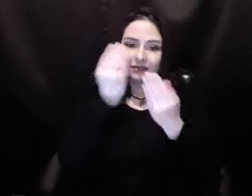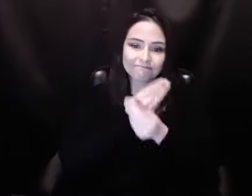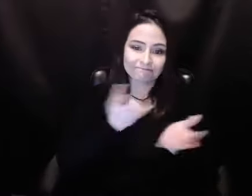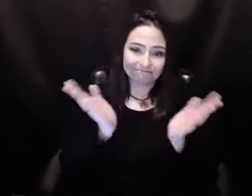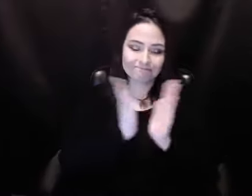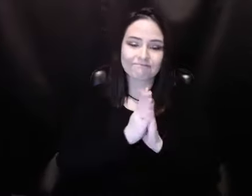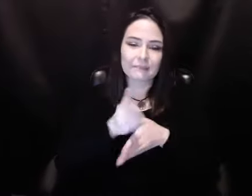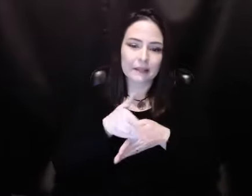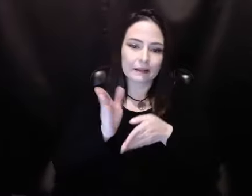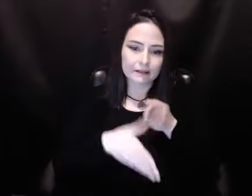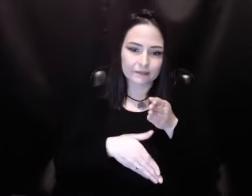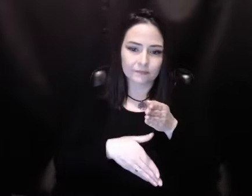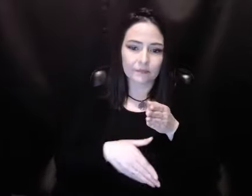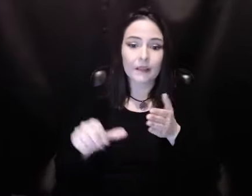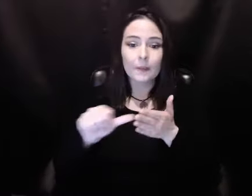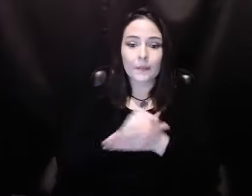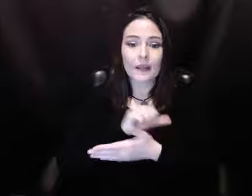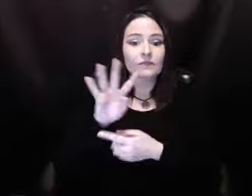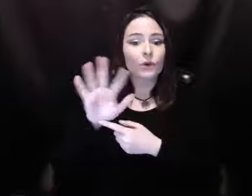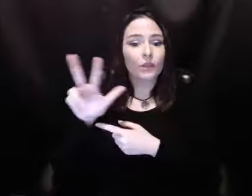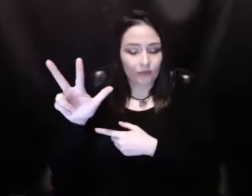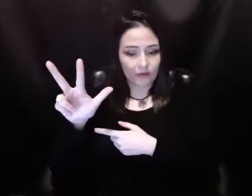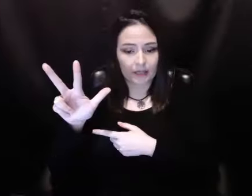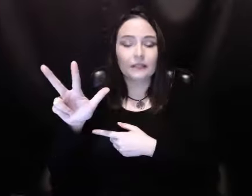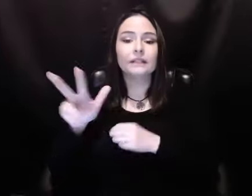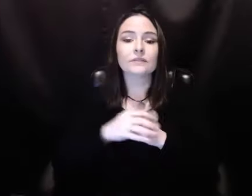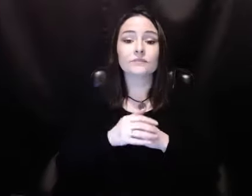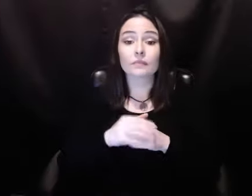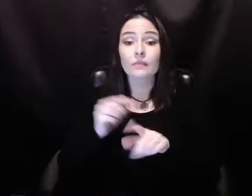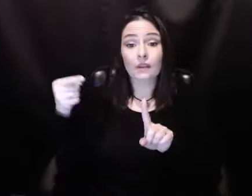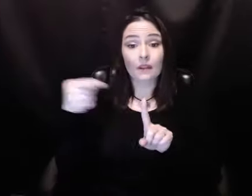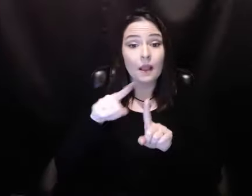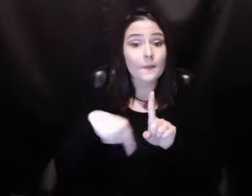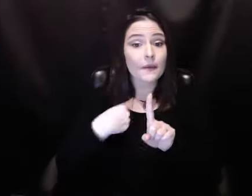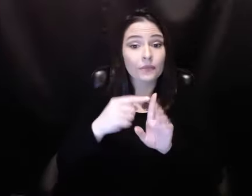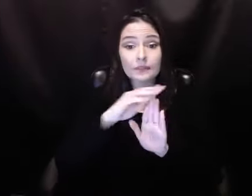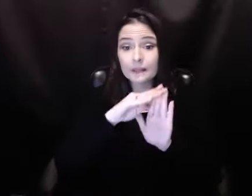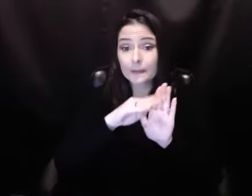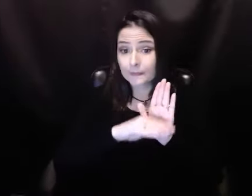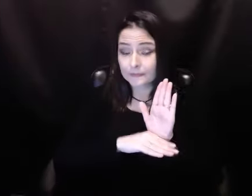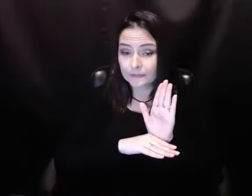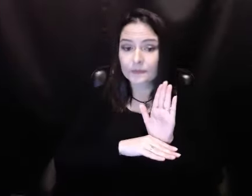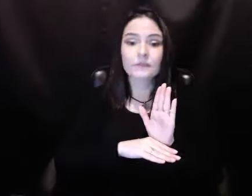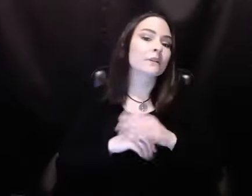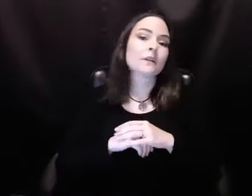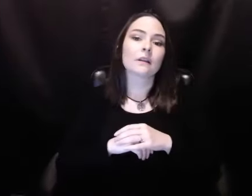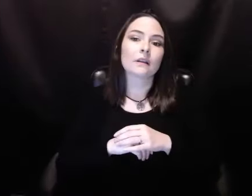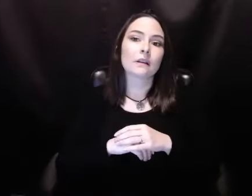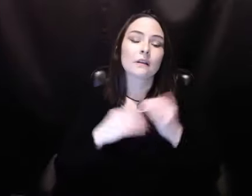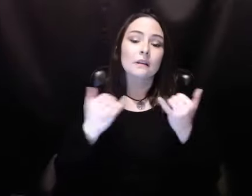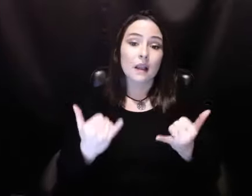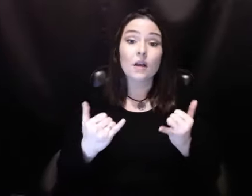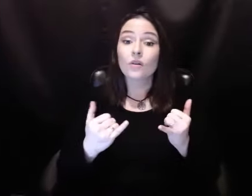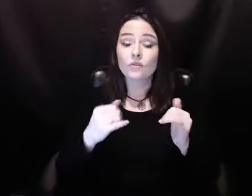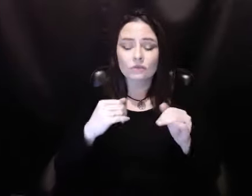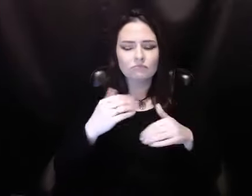offer, the slogans, the principles of Al-Anon, the literature, the meetings, the serenity prayer, and the members